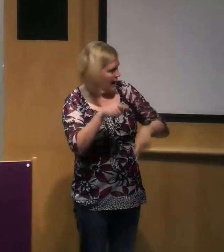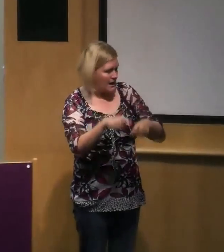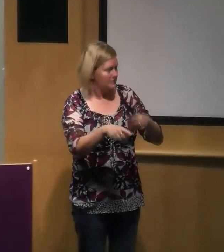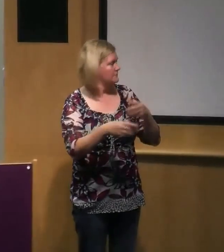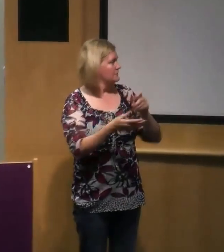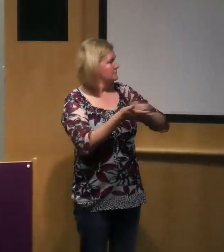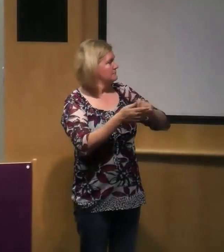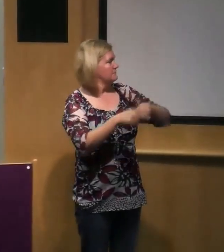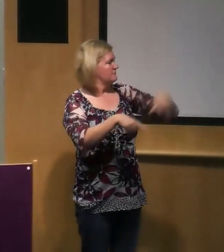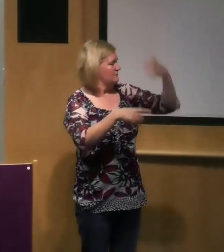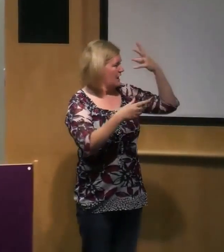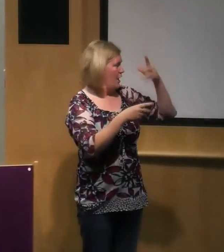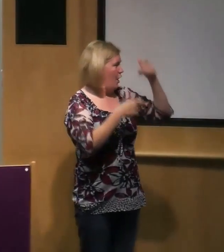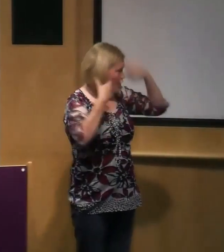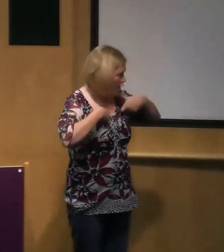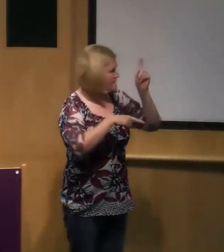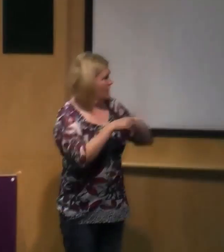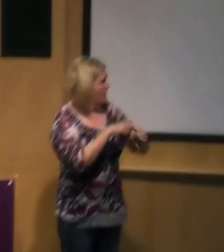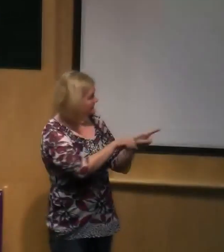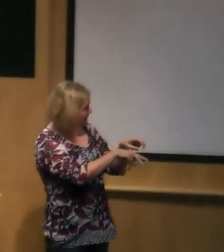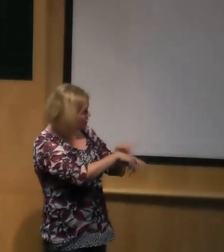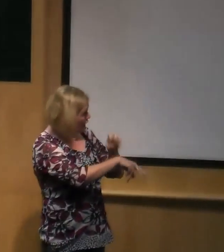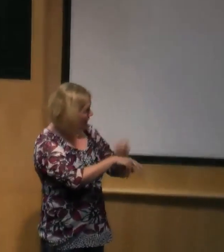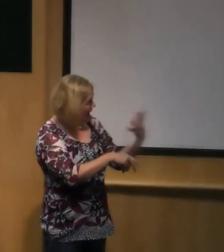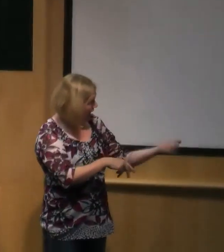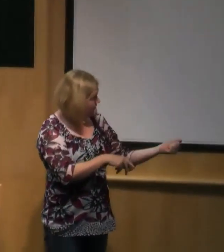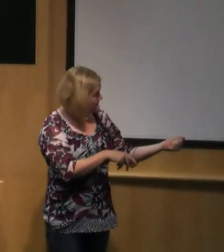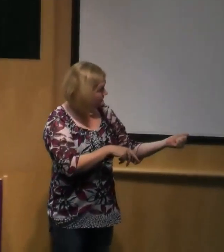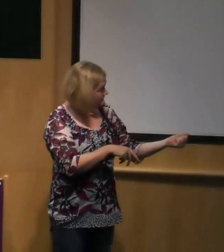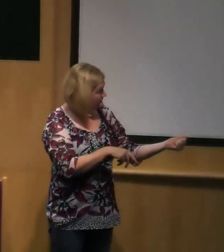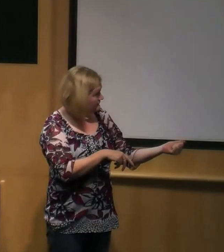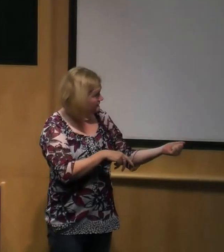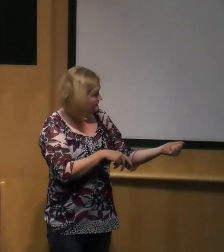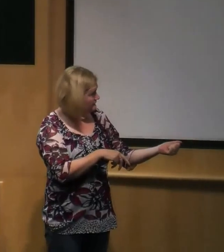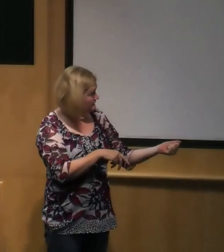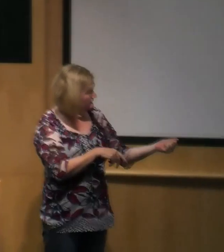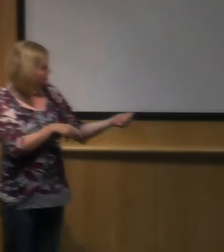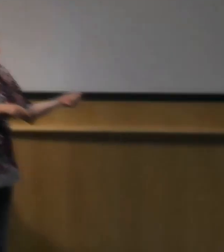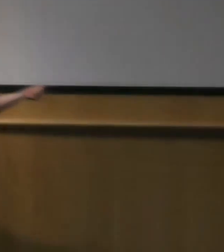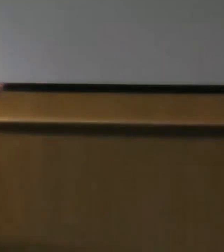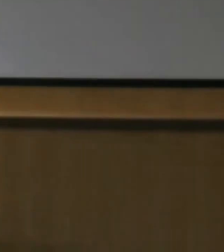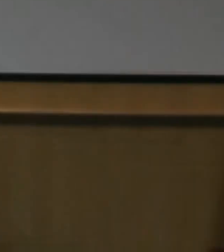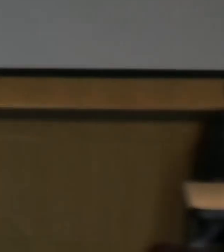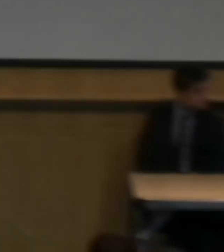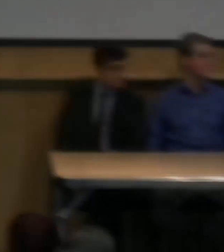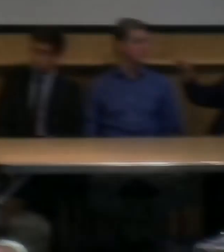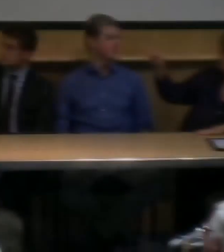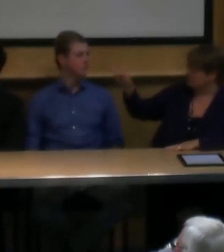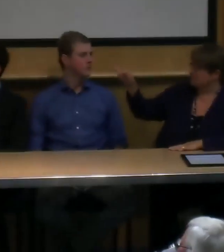In England, there can be a fine from the school. Does Northern Ireland have fines that they have?